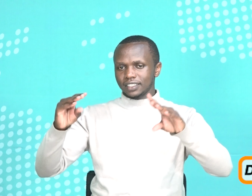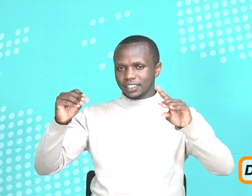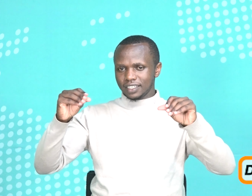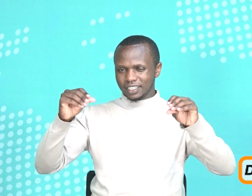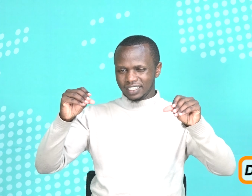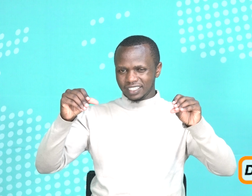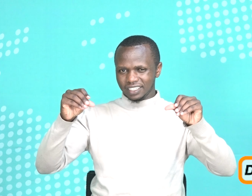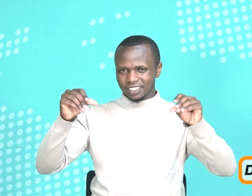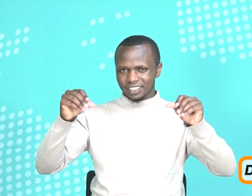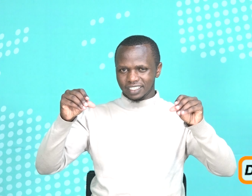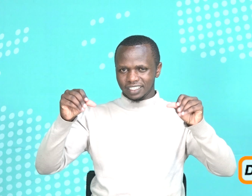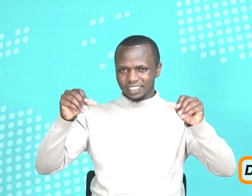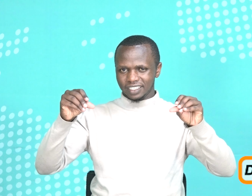dust,